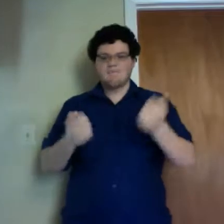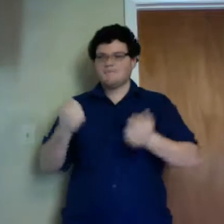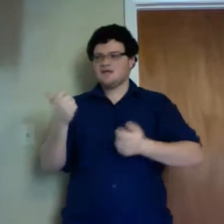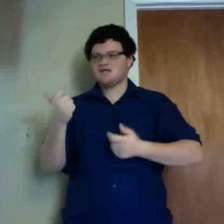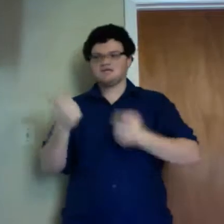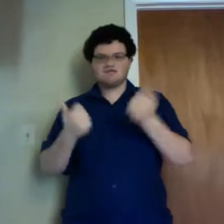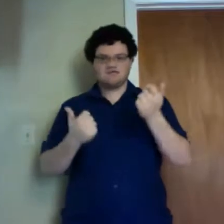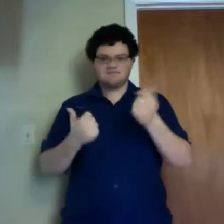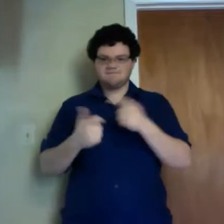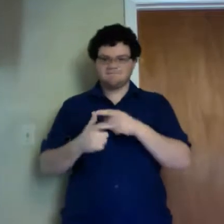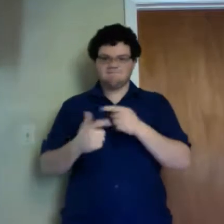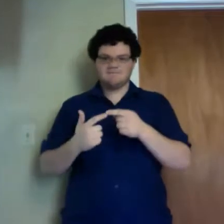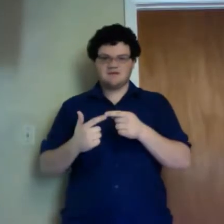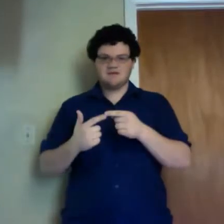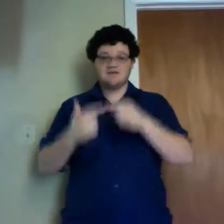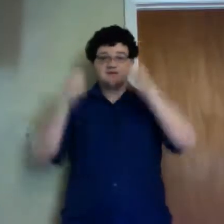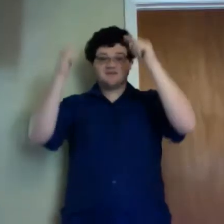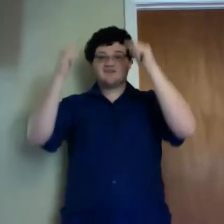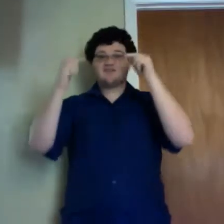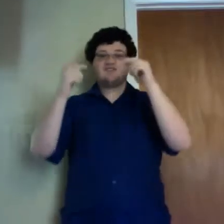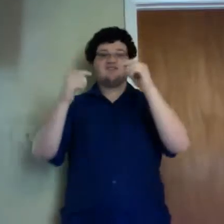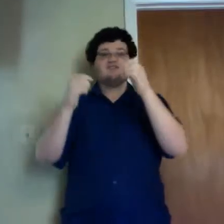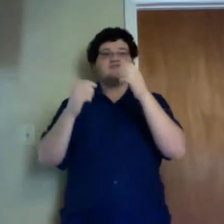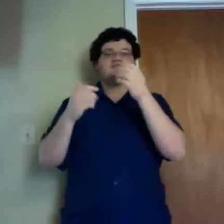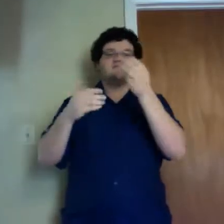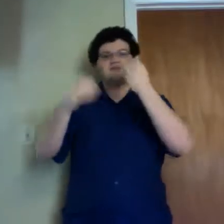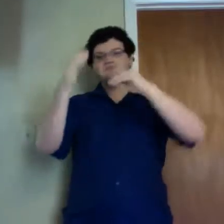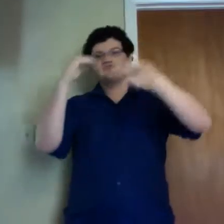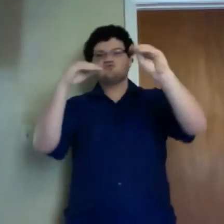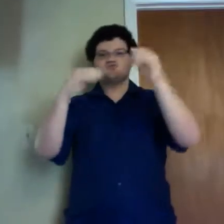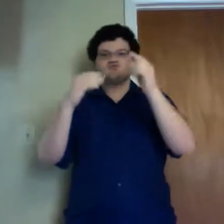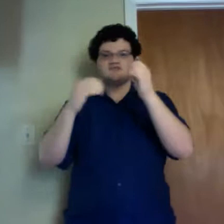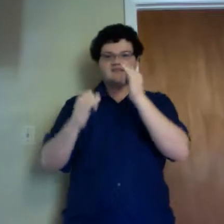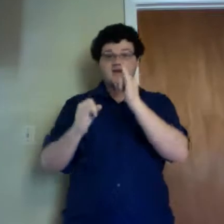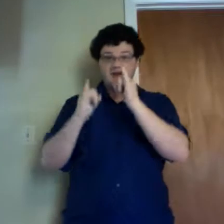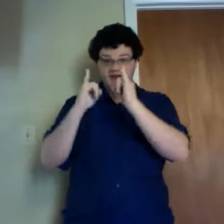substitution, isolation, engineering controls,